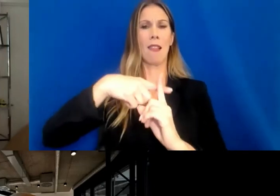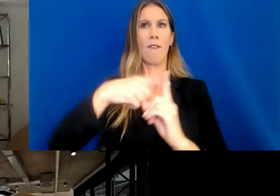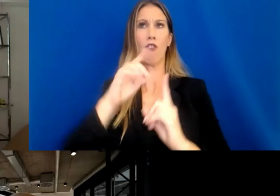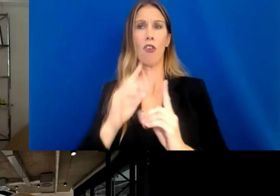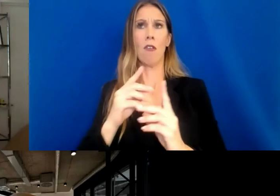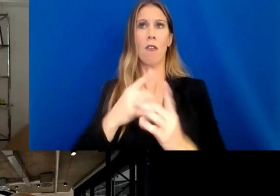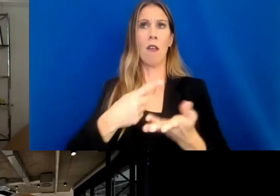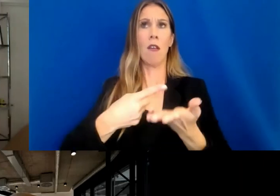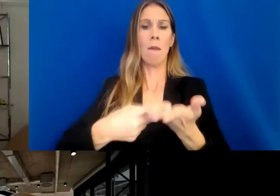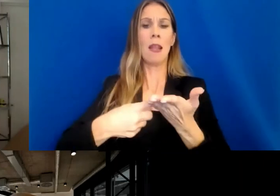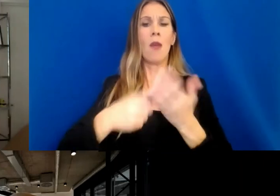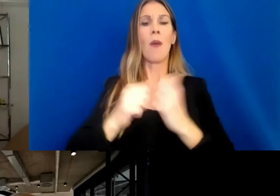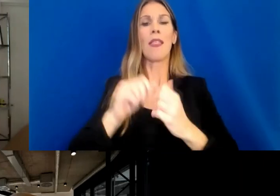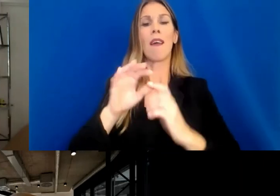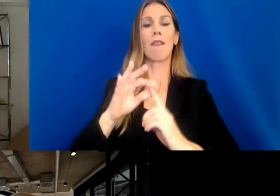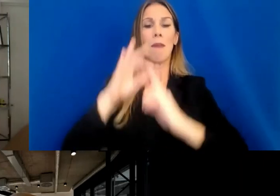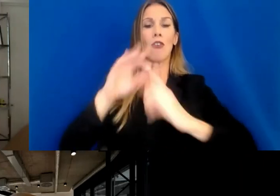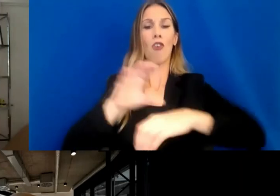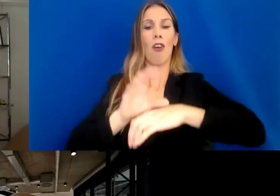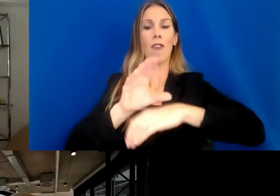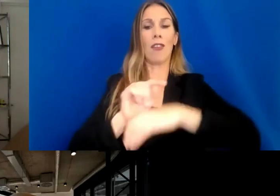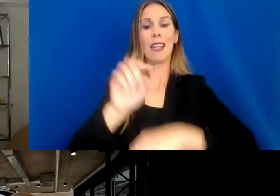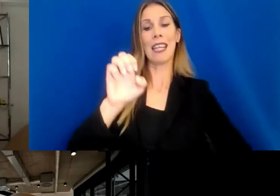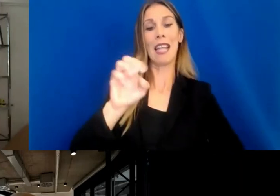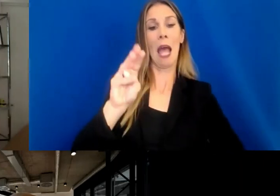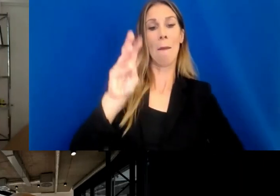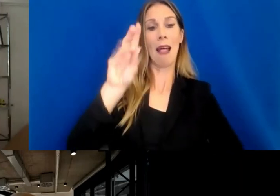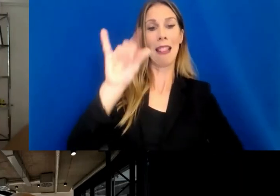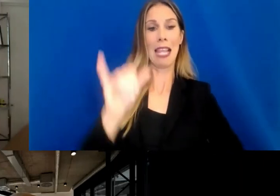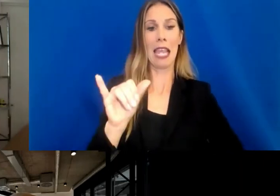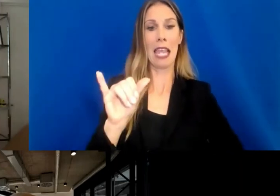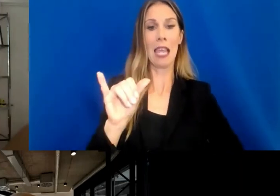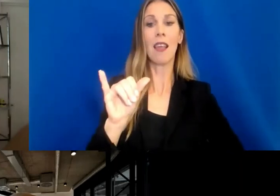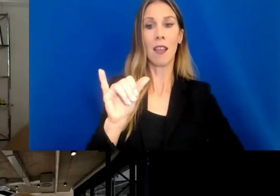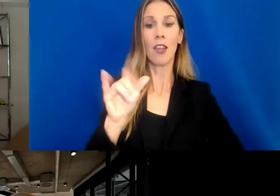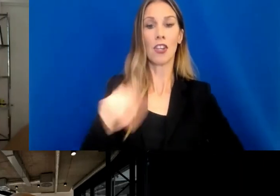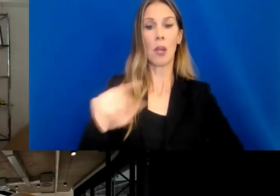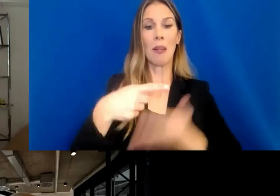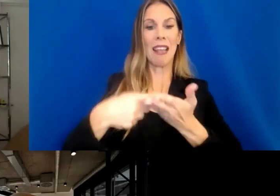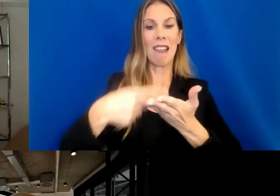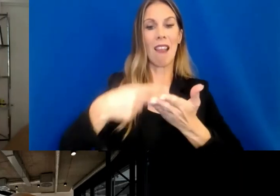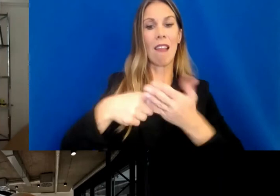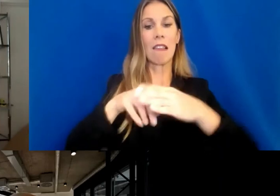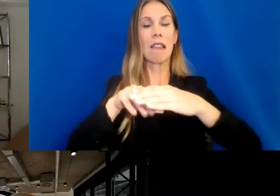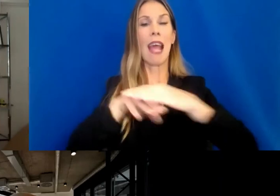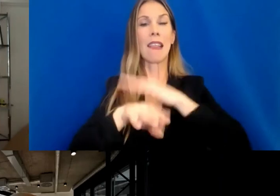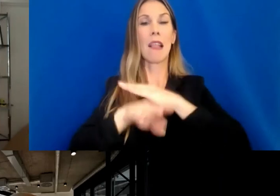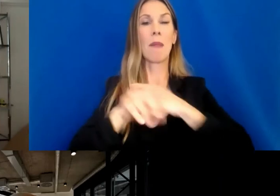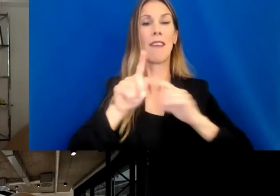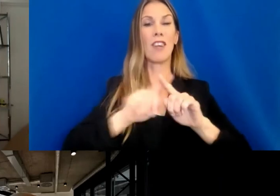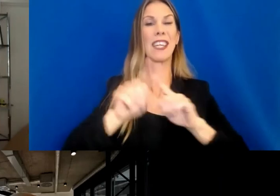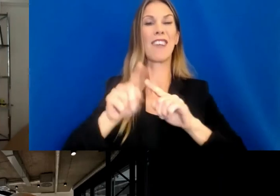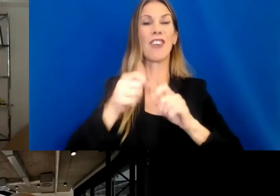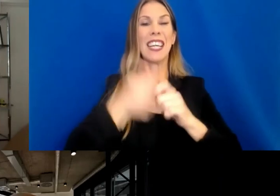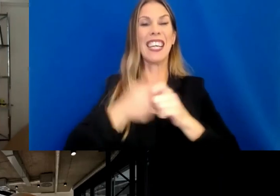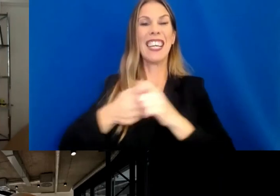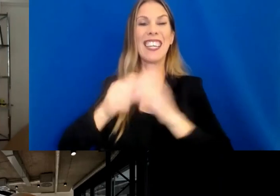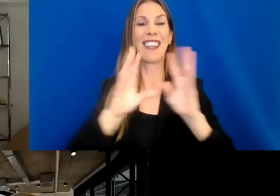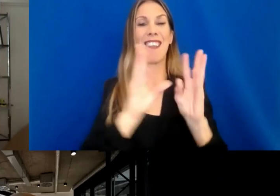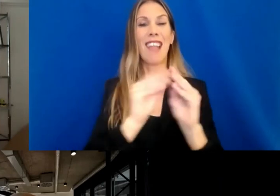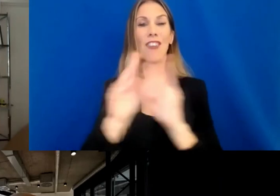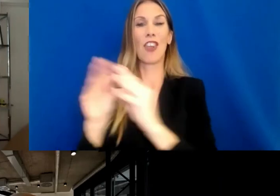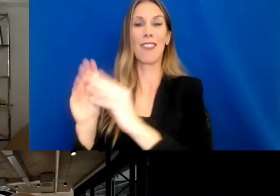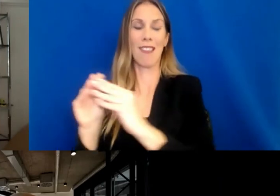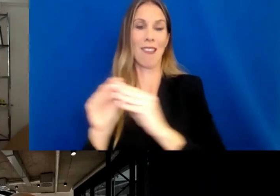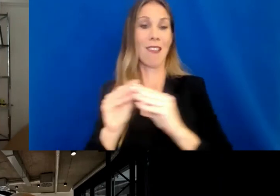Emily Biddix, who will be also talking about accessibility in each of these sessions, so that